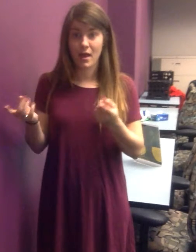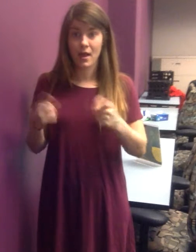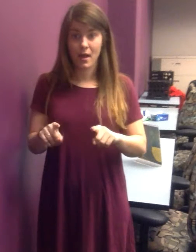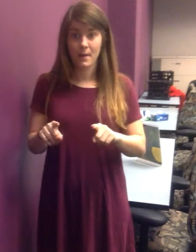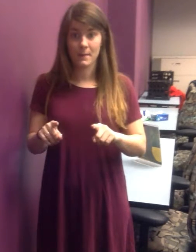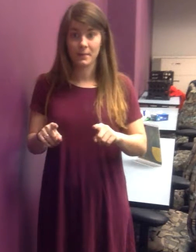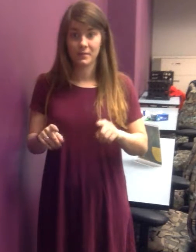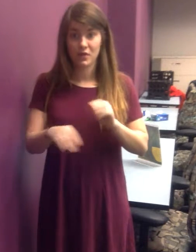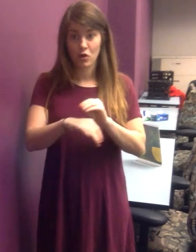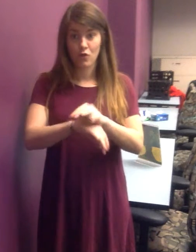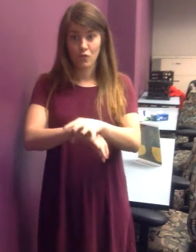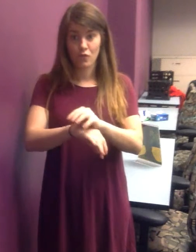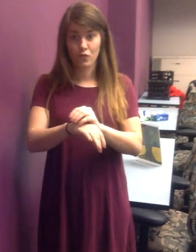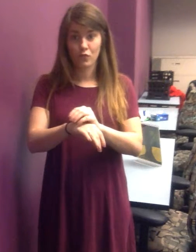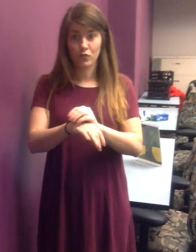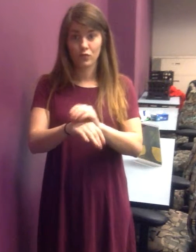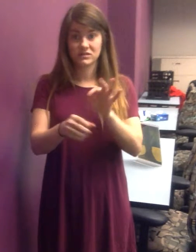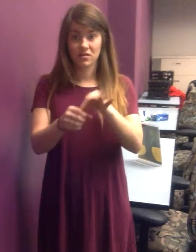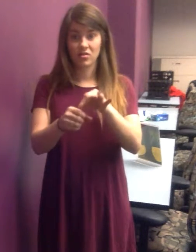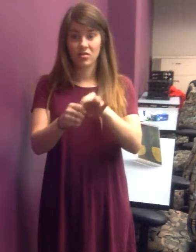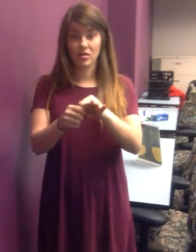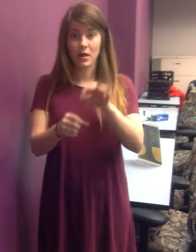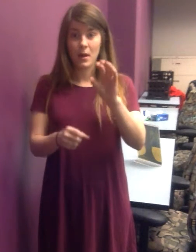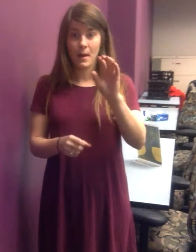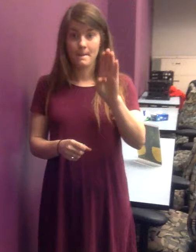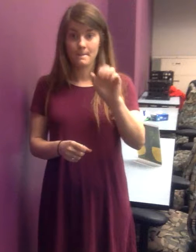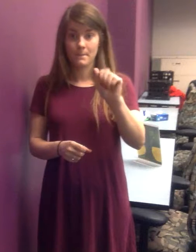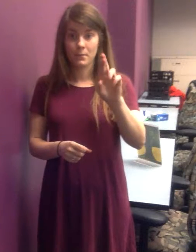changing of the guard in Washington, there was a bipartisan call to action, a sense of